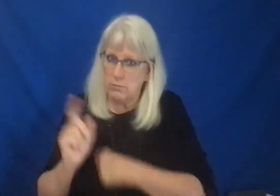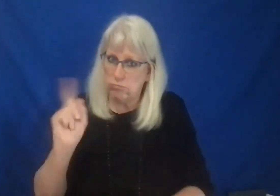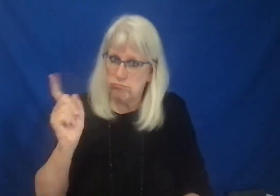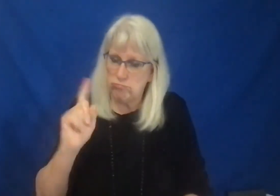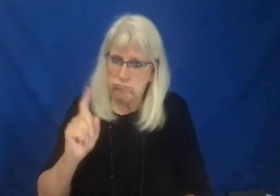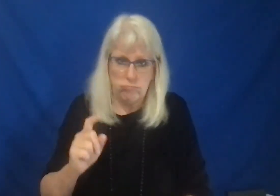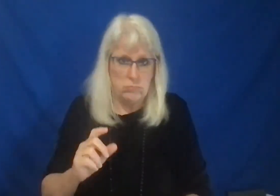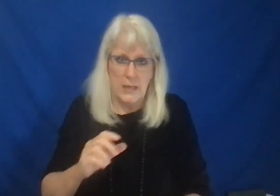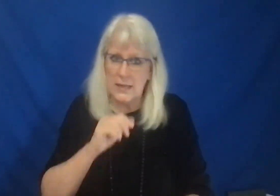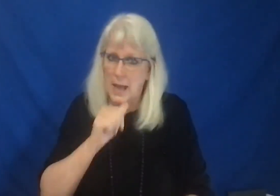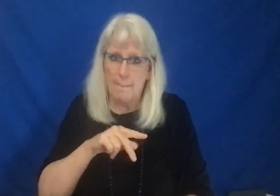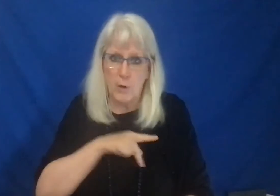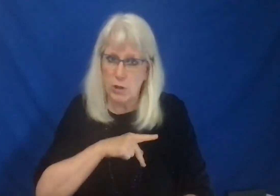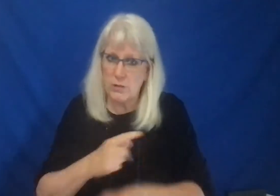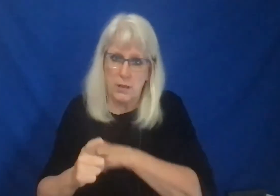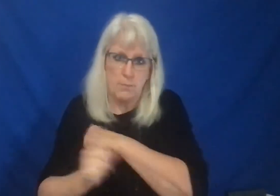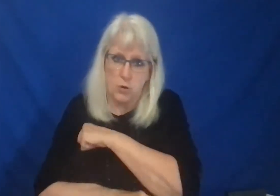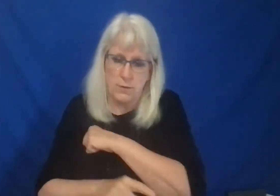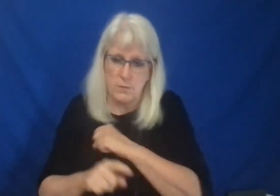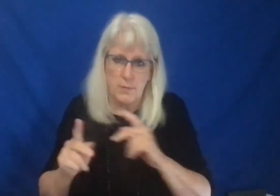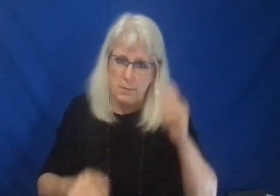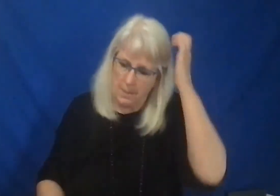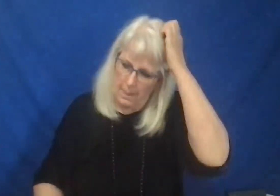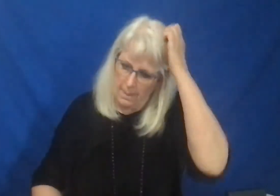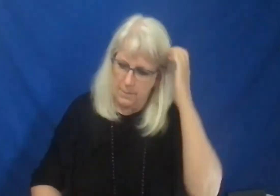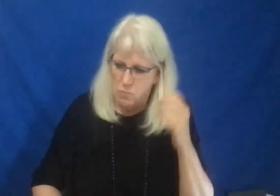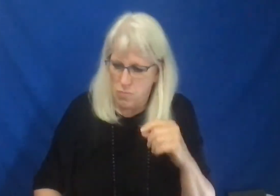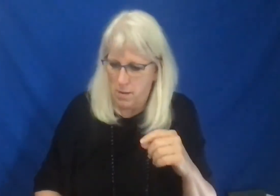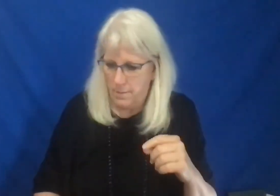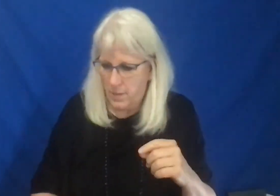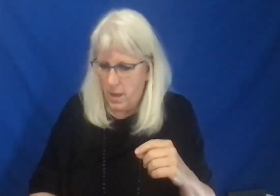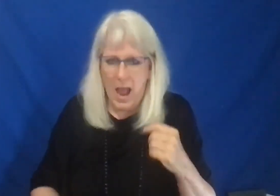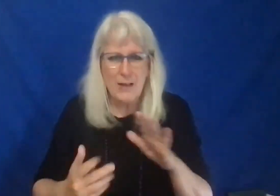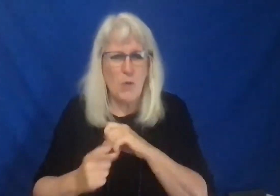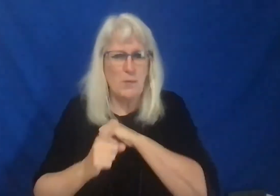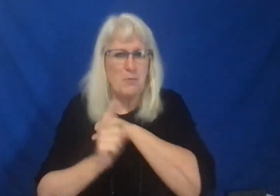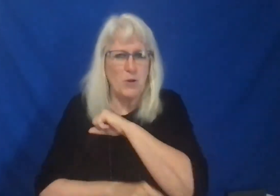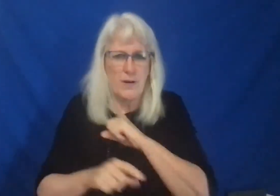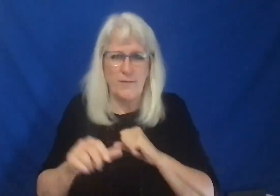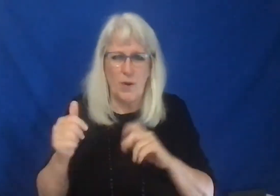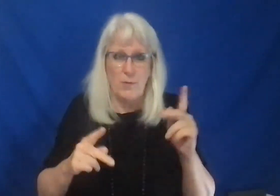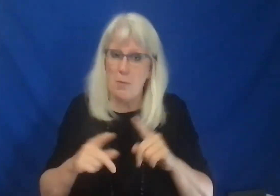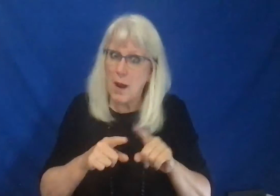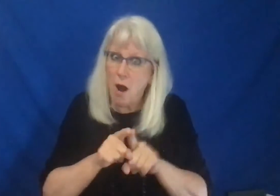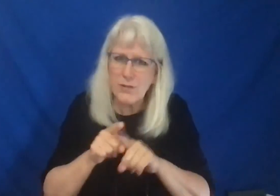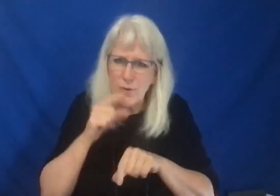personally punitive. And I don't want to be punitive to other people, but I also don't want to be punitive to myself. You know, what is my negative